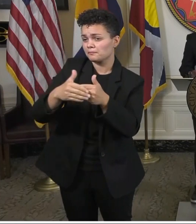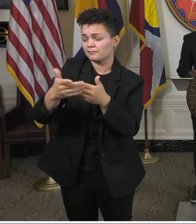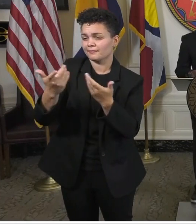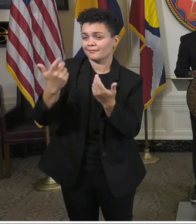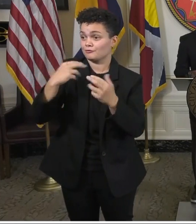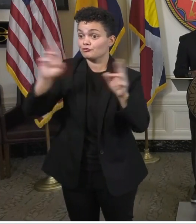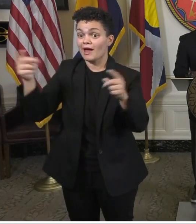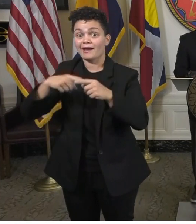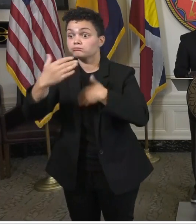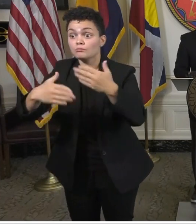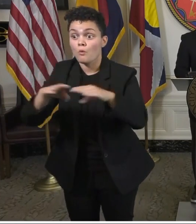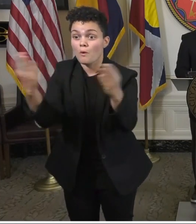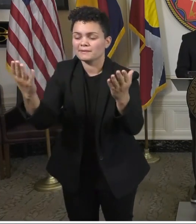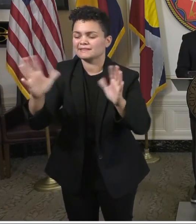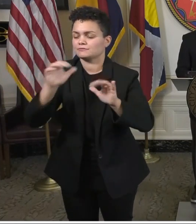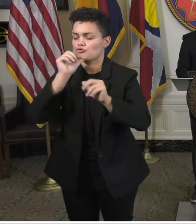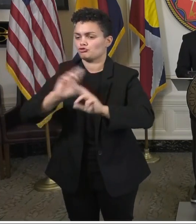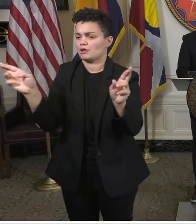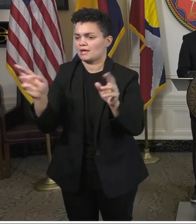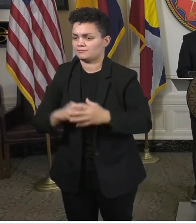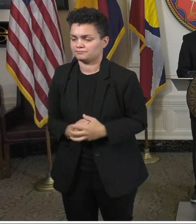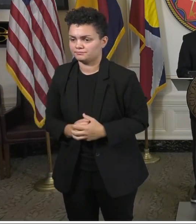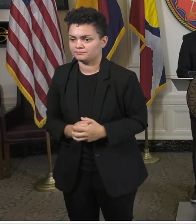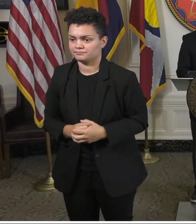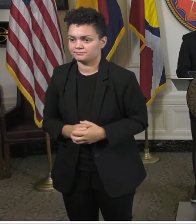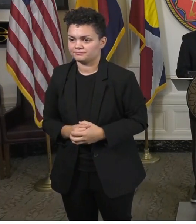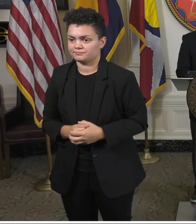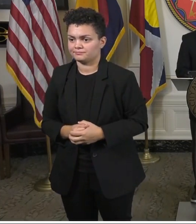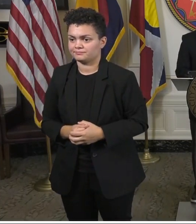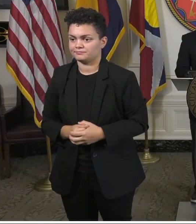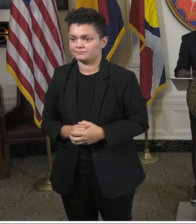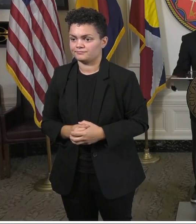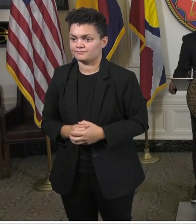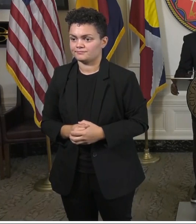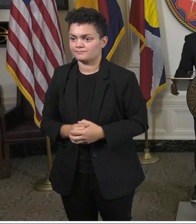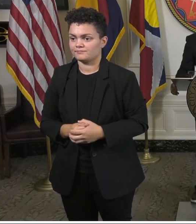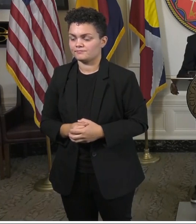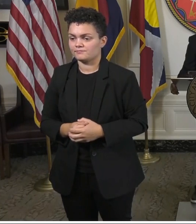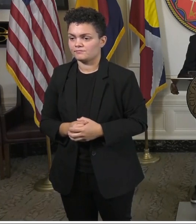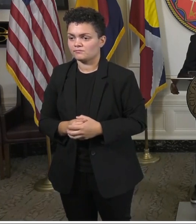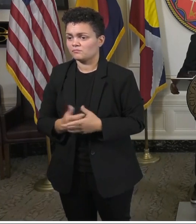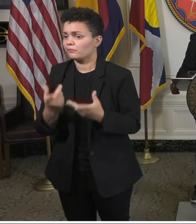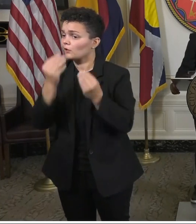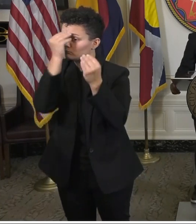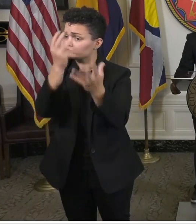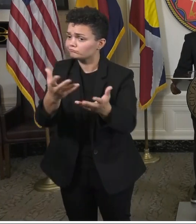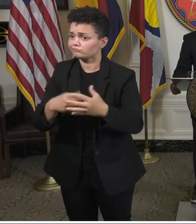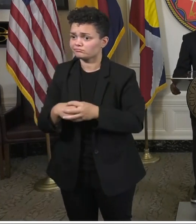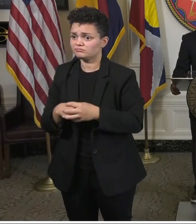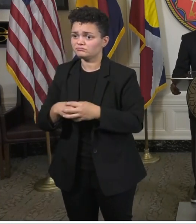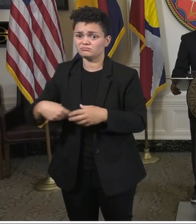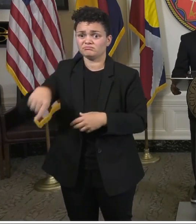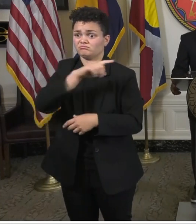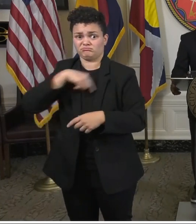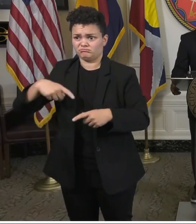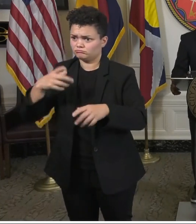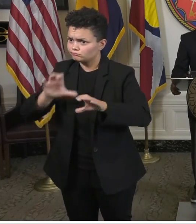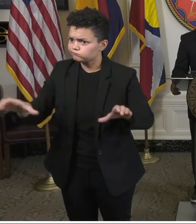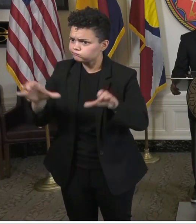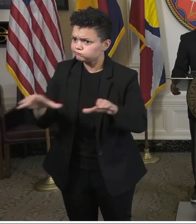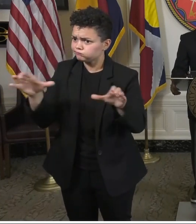community-based testing efforts. This has been important since we started this journey back in March. As I mentioned a couple weeks